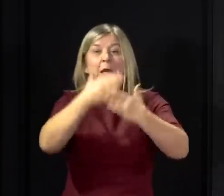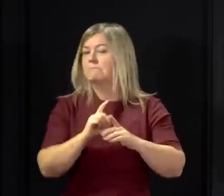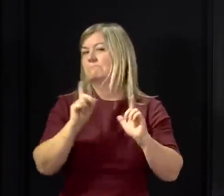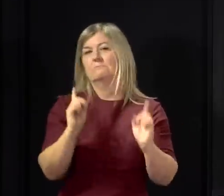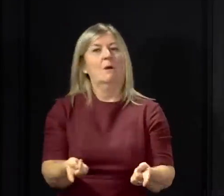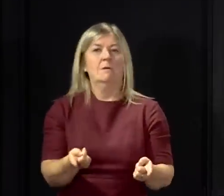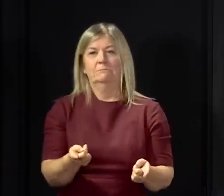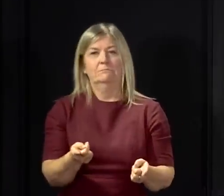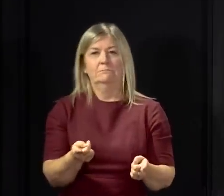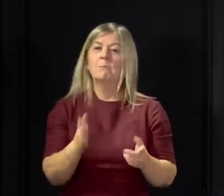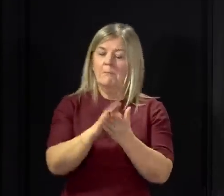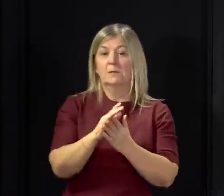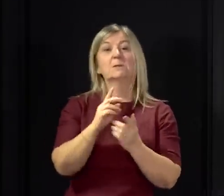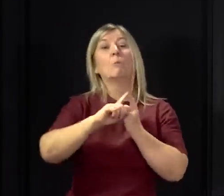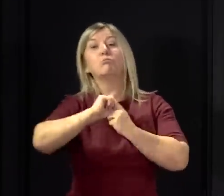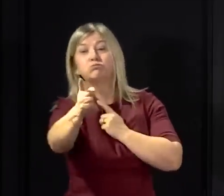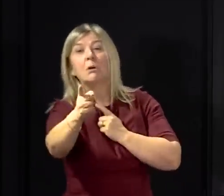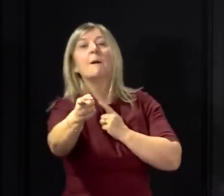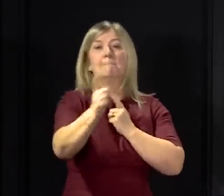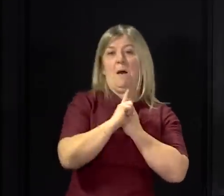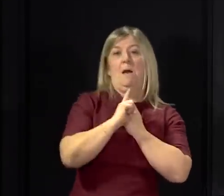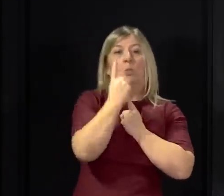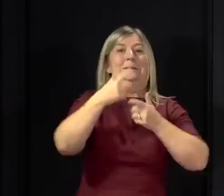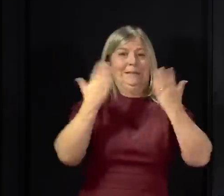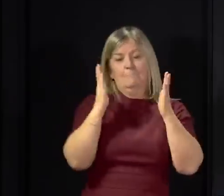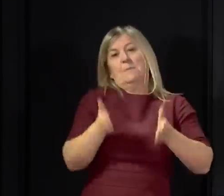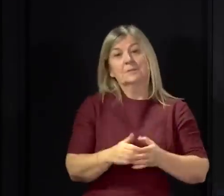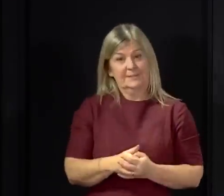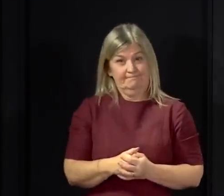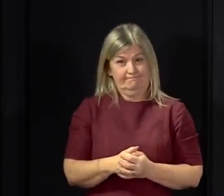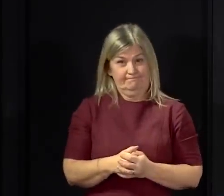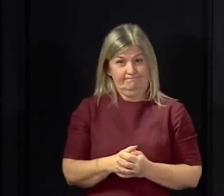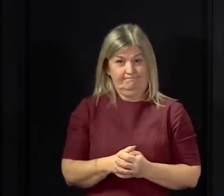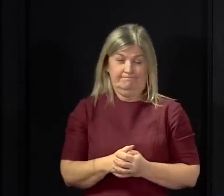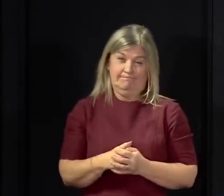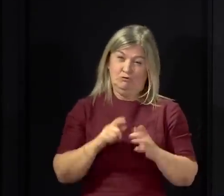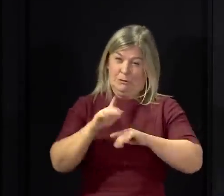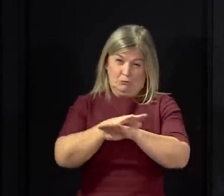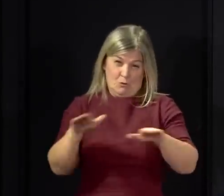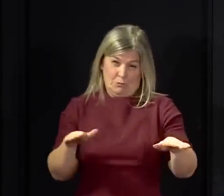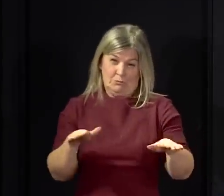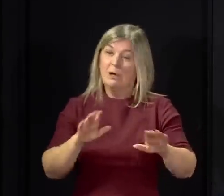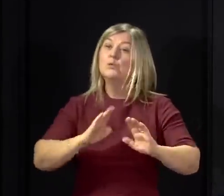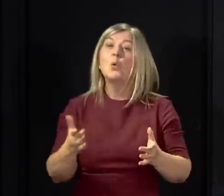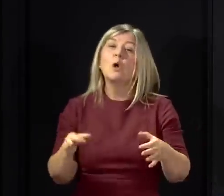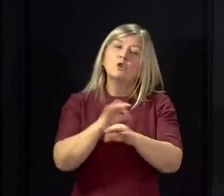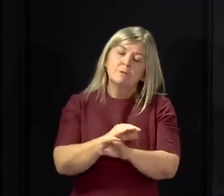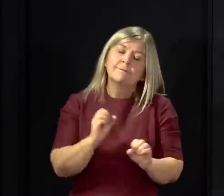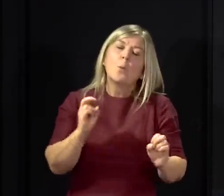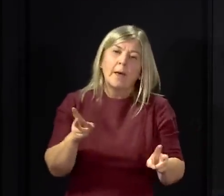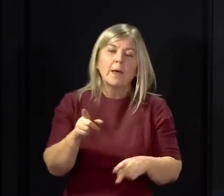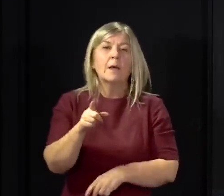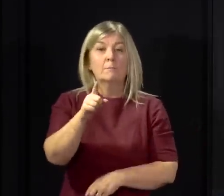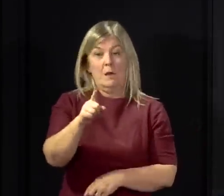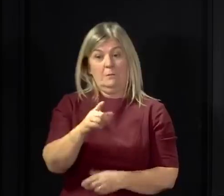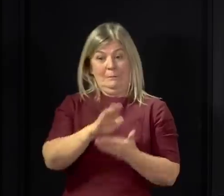to do that unless you feel there is genuinely no alternative. Finally, on Christmas Day, the household limits will still apply